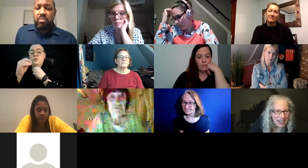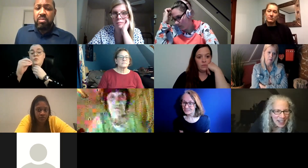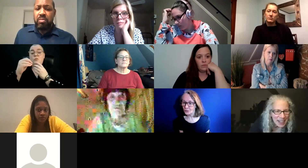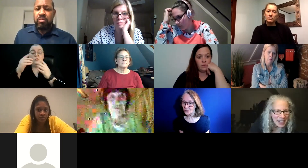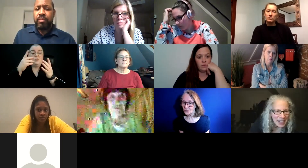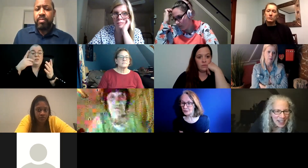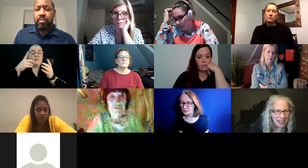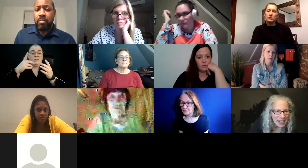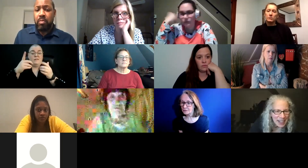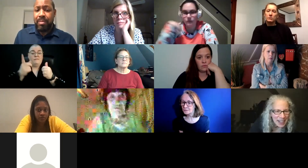Okay.